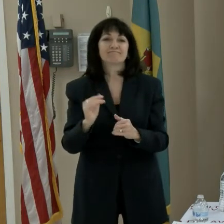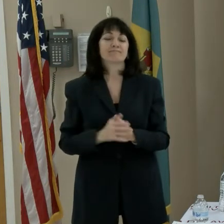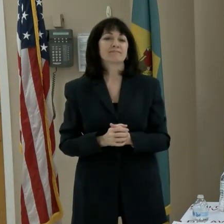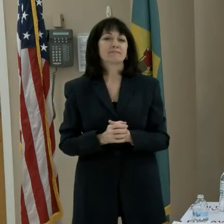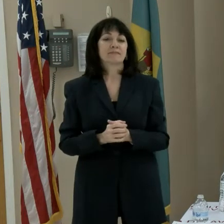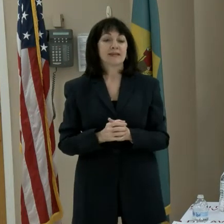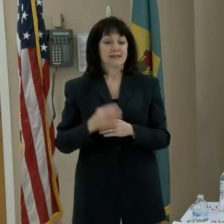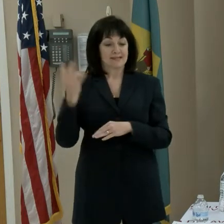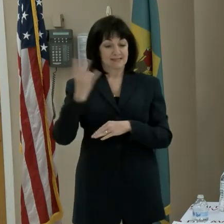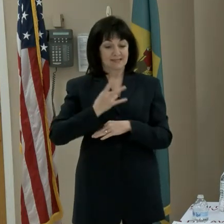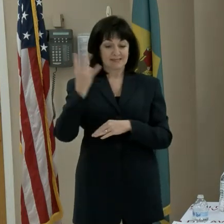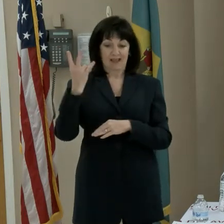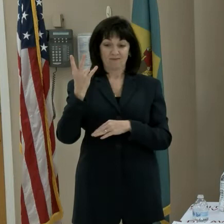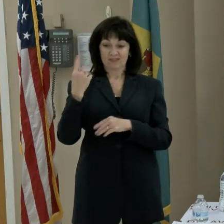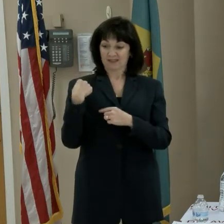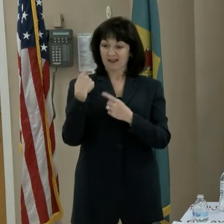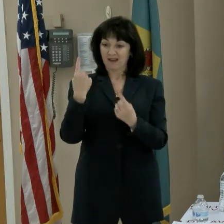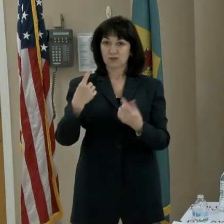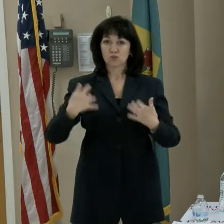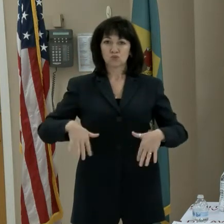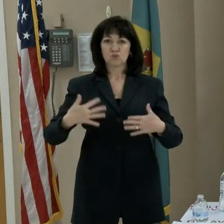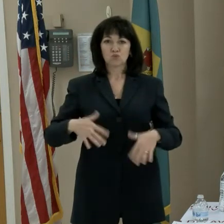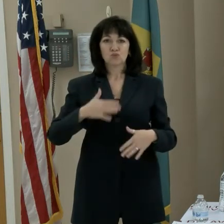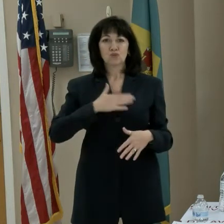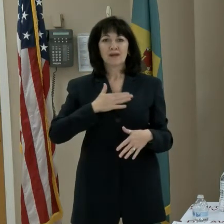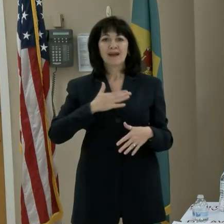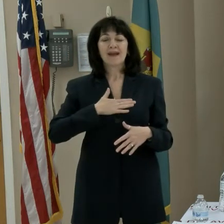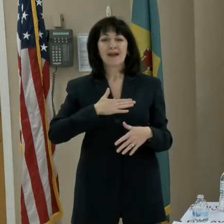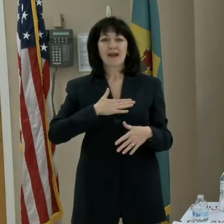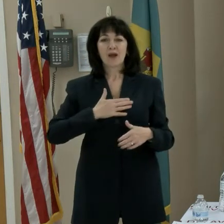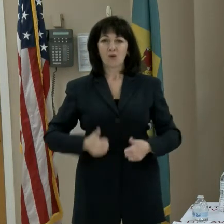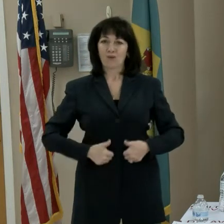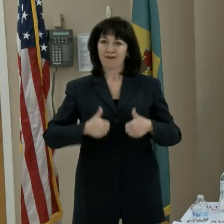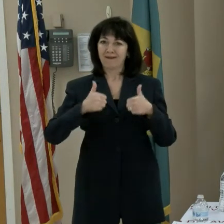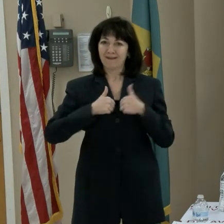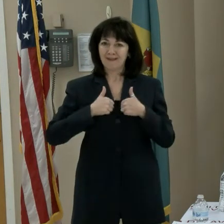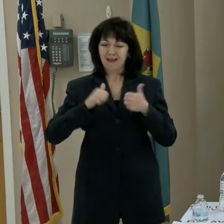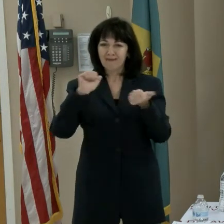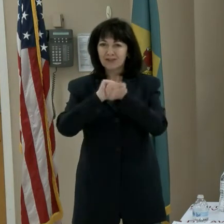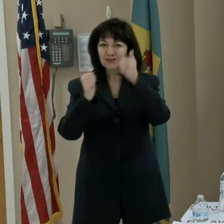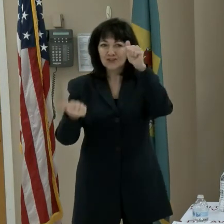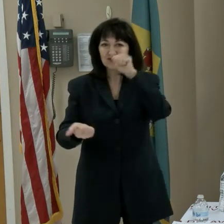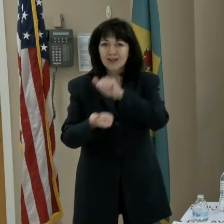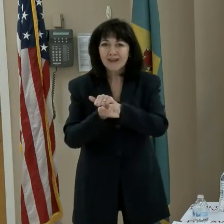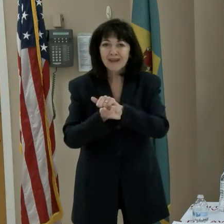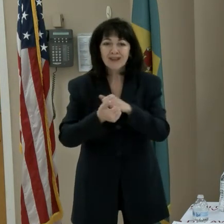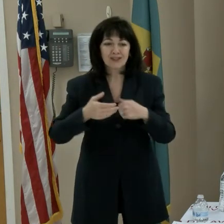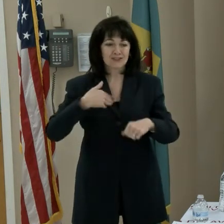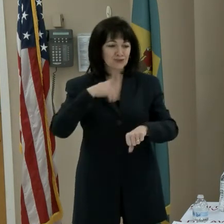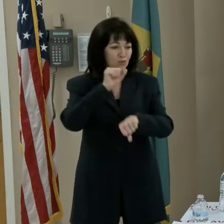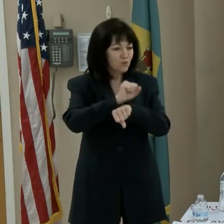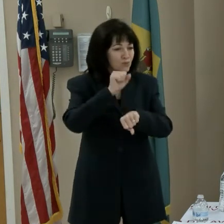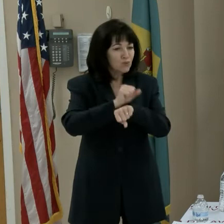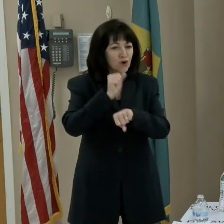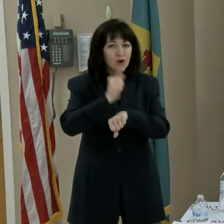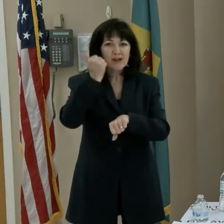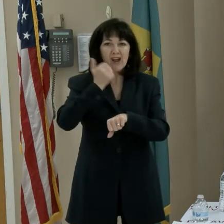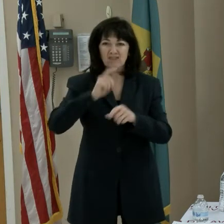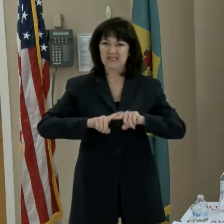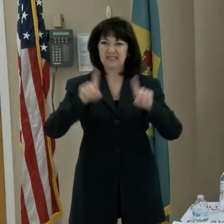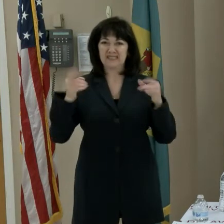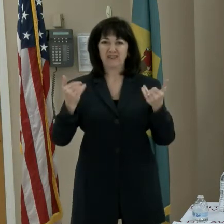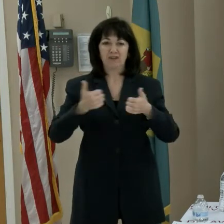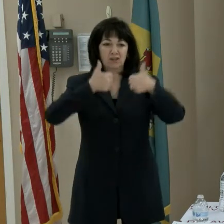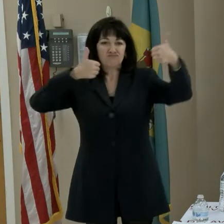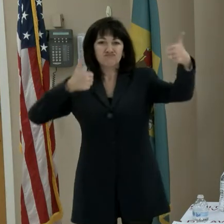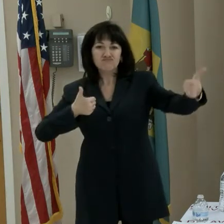In 7 days, our way of life has changed dramatically, from the way we do our jobs to the amount of time we spend in our homes,